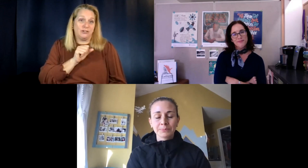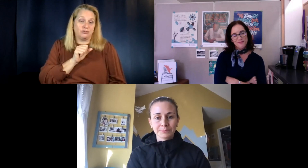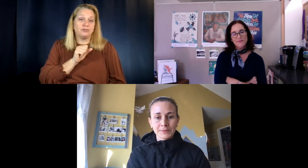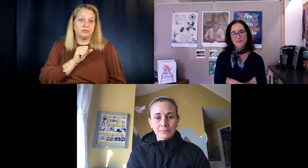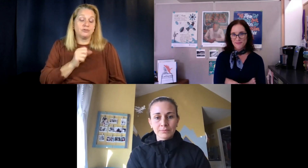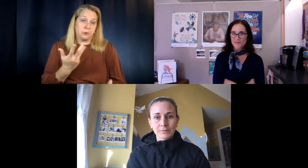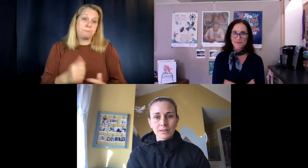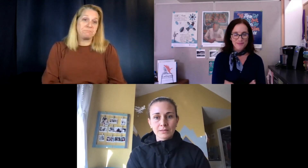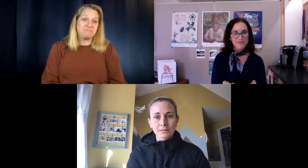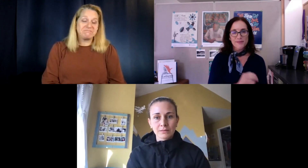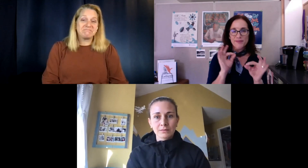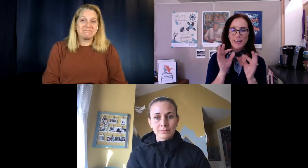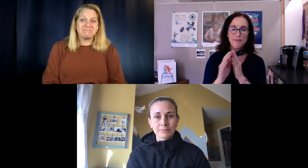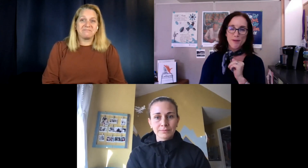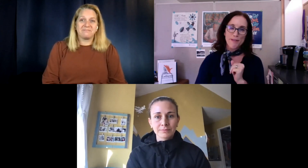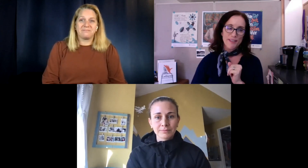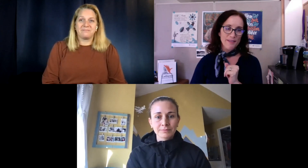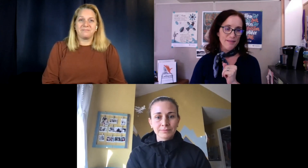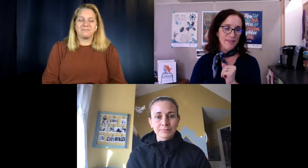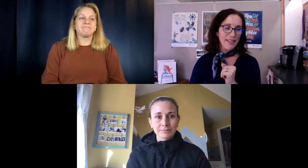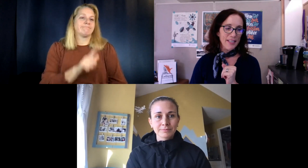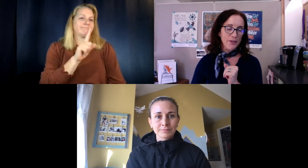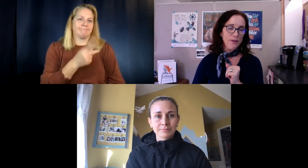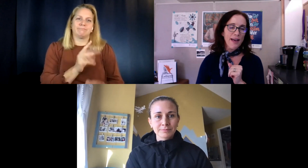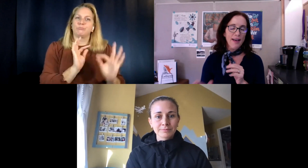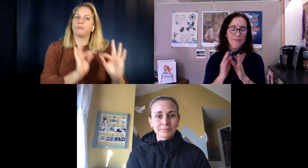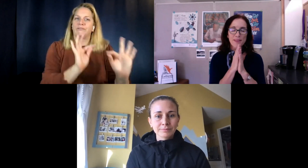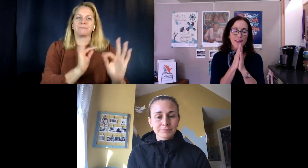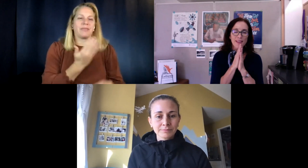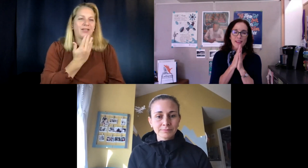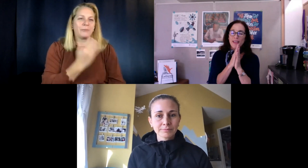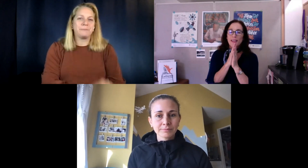So. Right, perfect. Thank you.